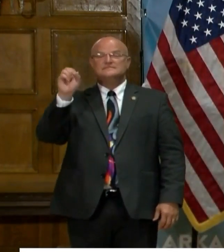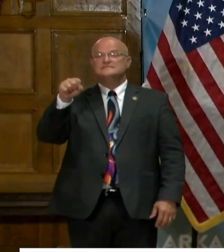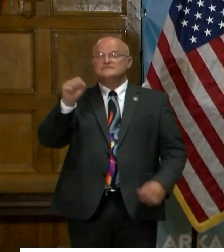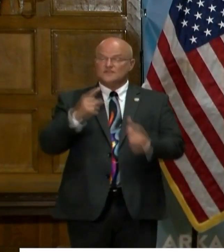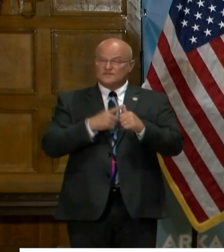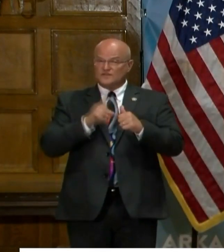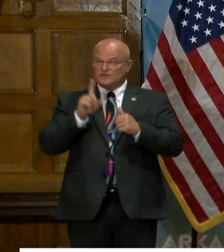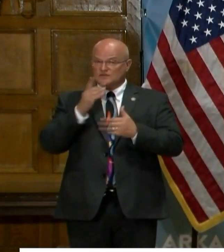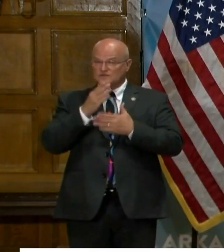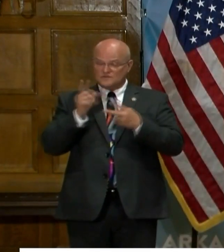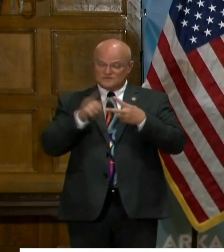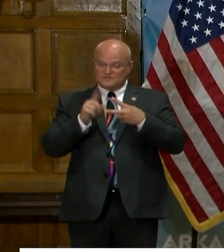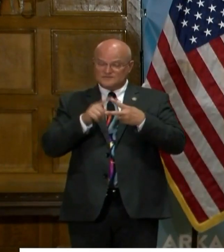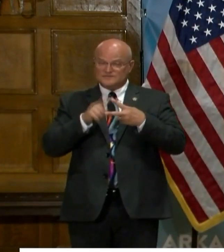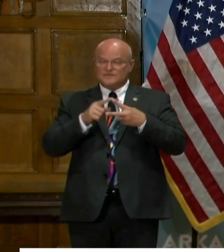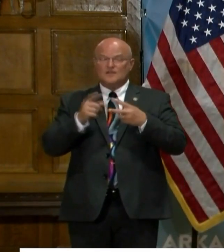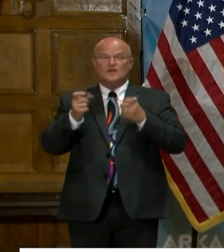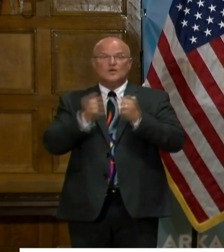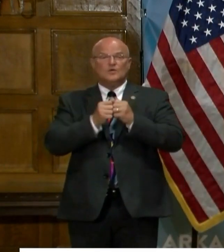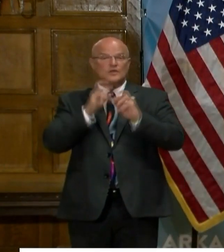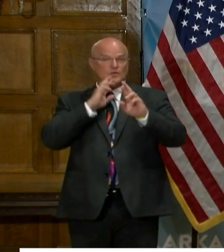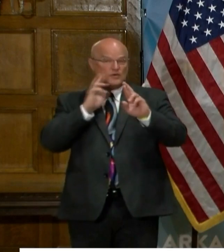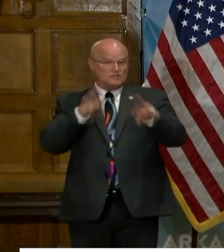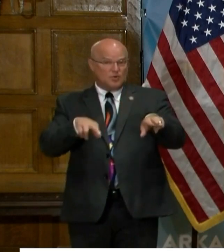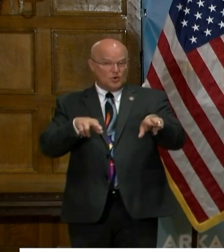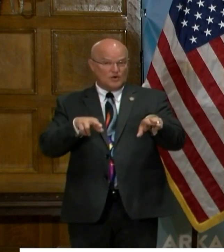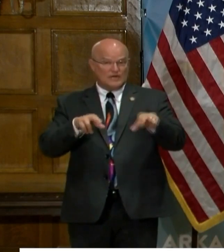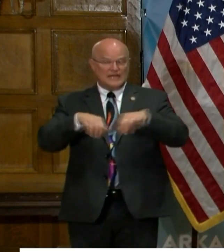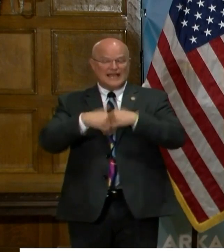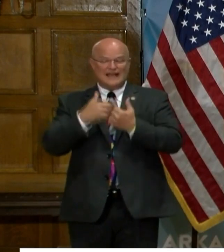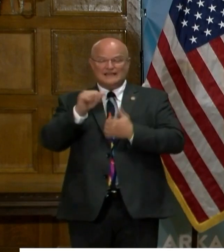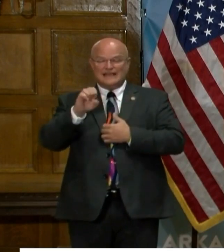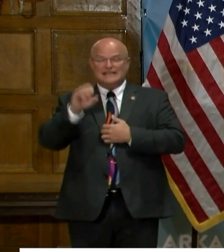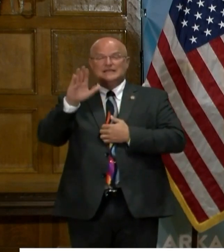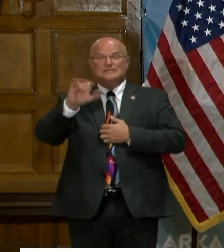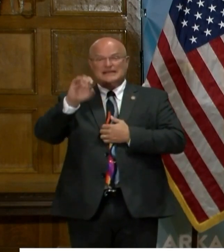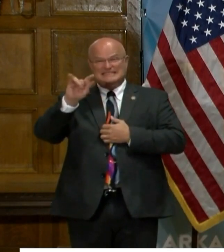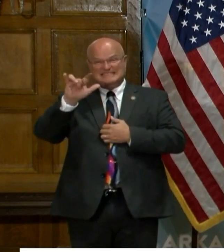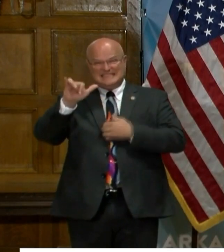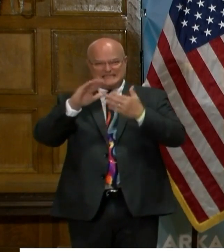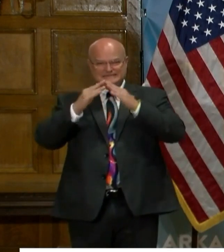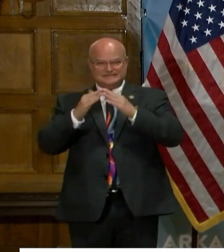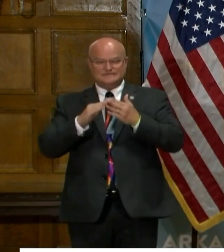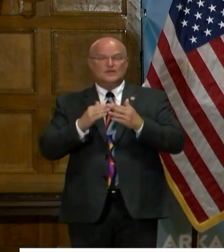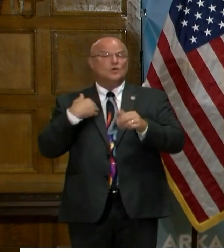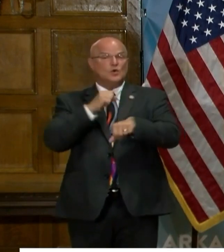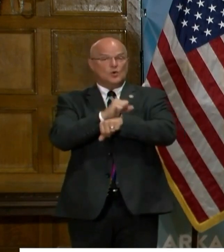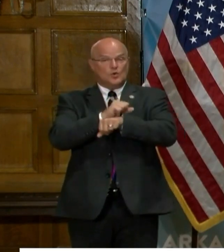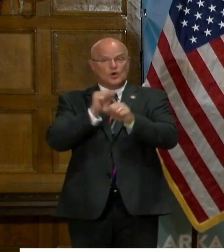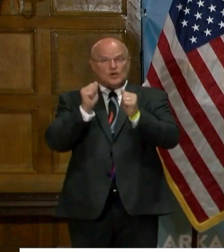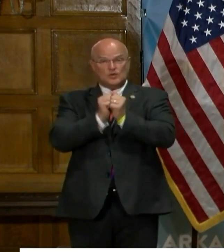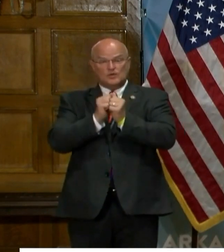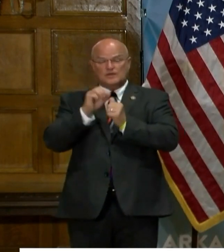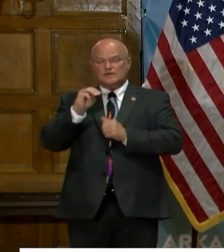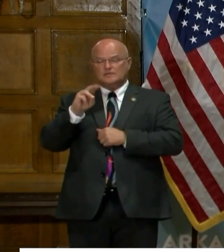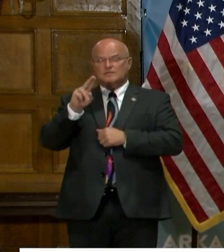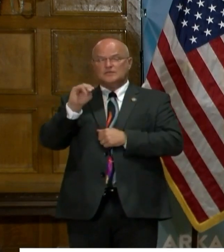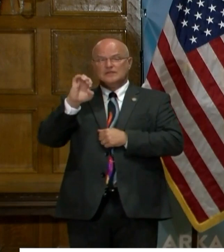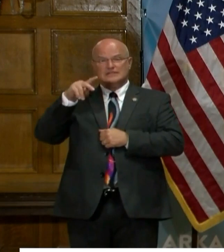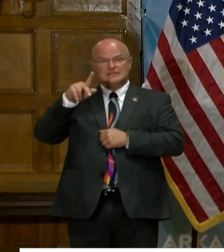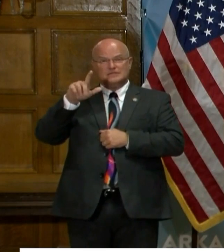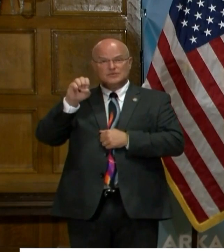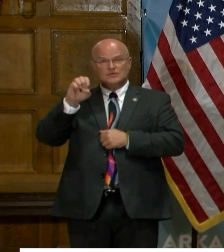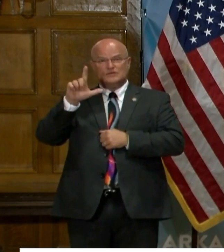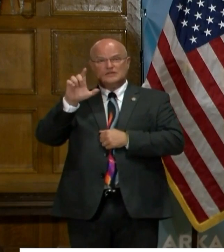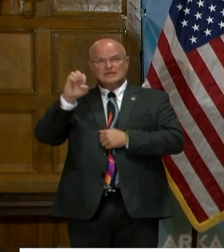Yes, first question, part of the question had to do with reporting out cases by cities. We are working with the Municipal League, and we expect to be